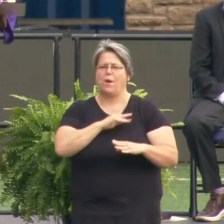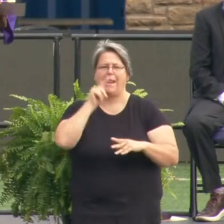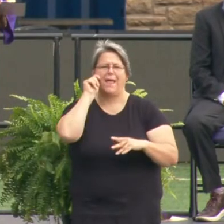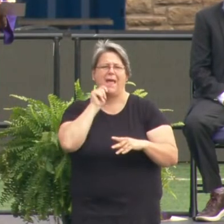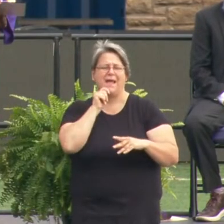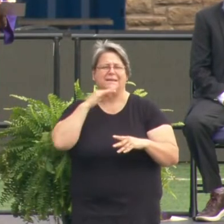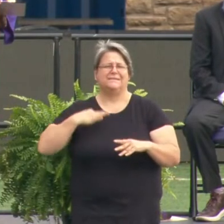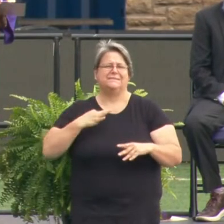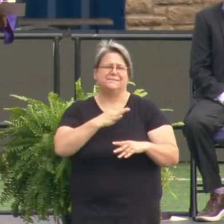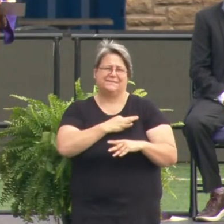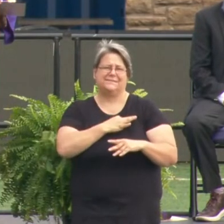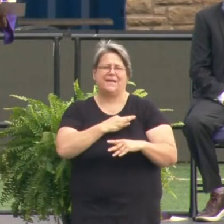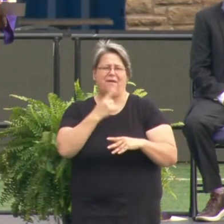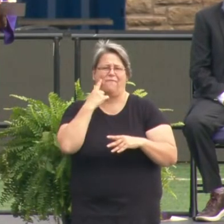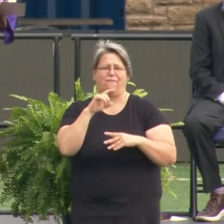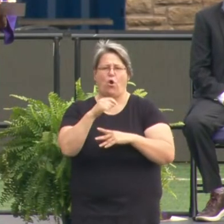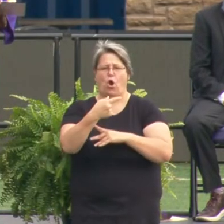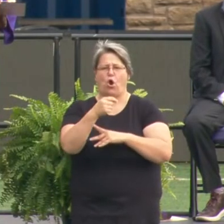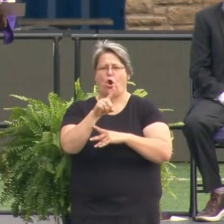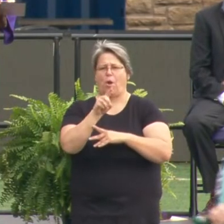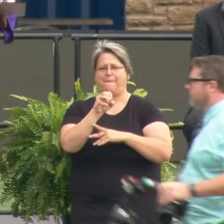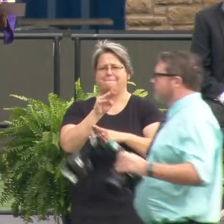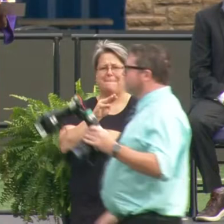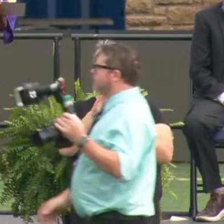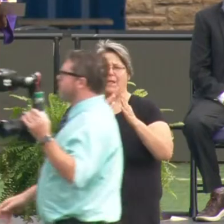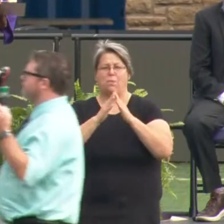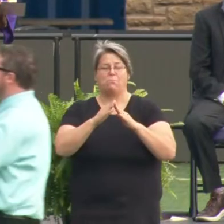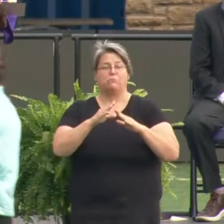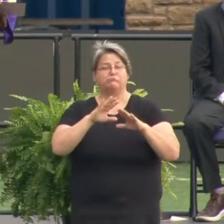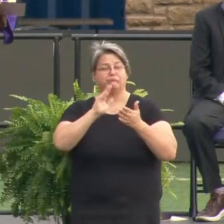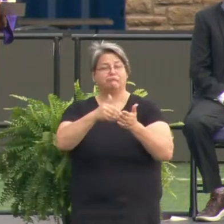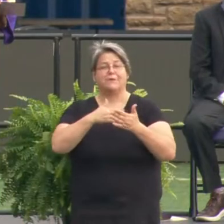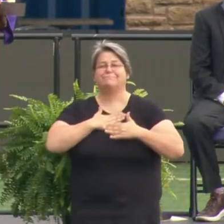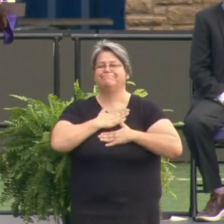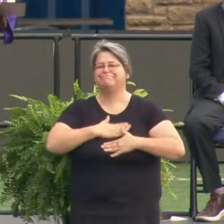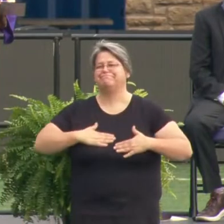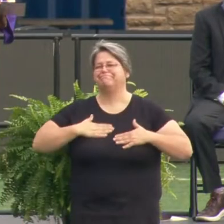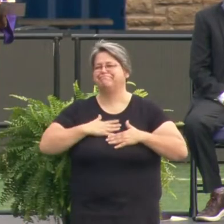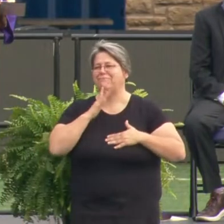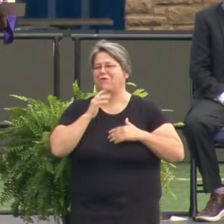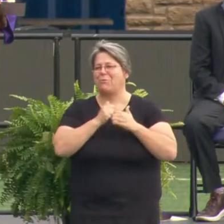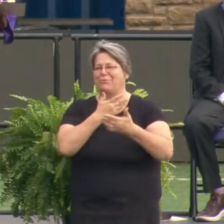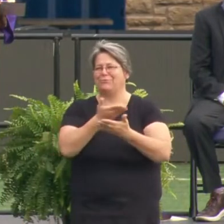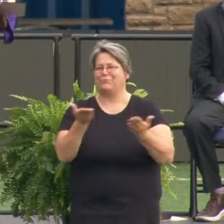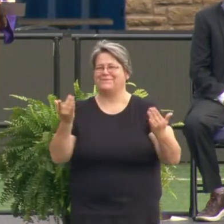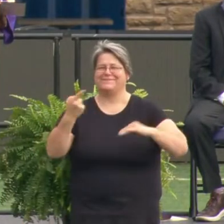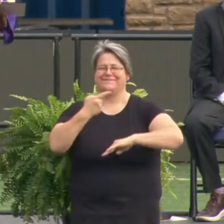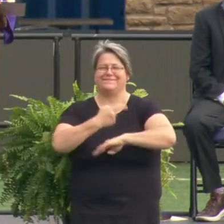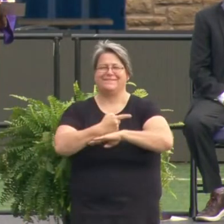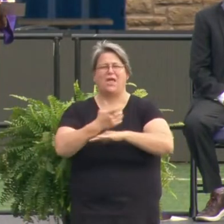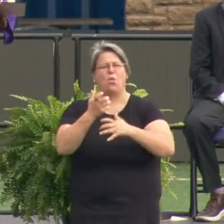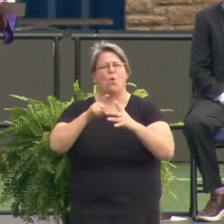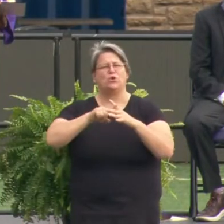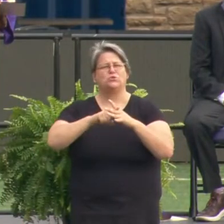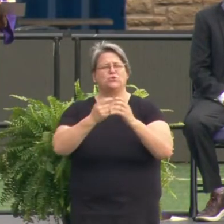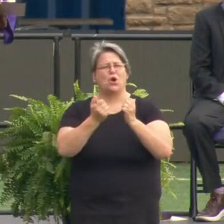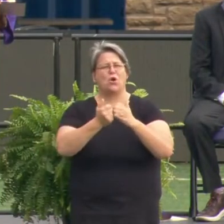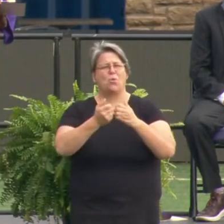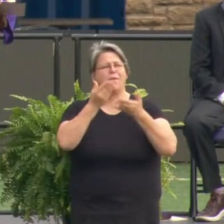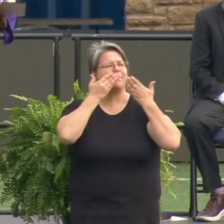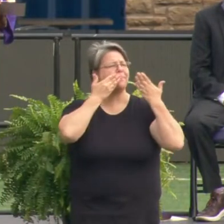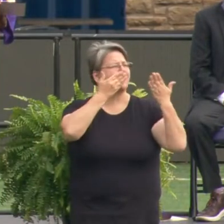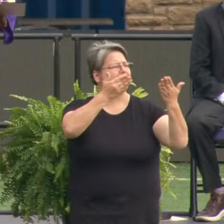at Goodman Community Center. And it is my pleasure to be speaking with you all tonight. I want to start off by thanking